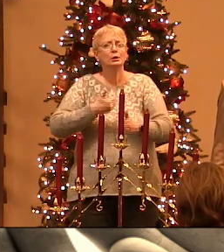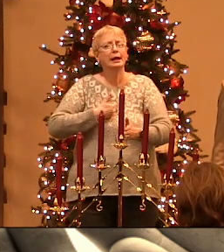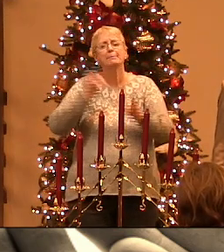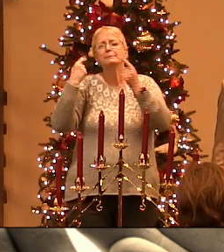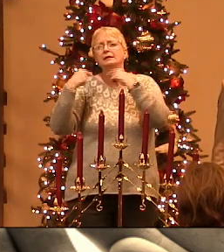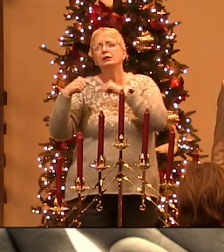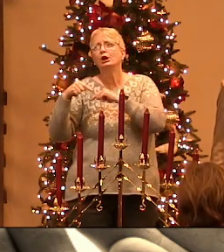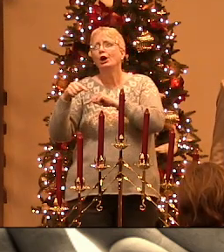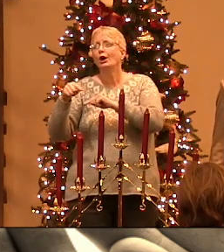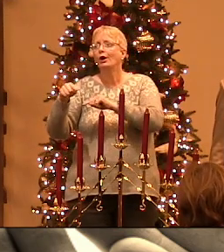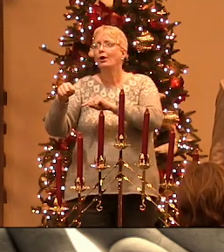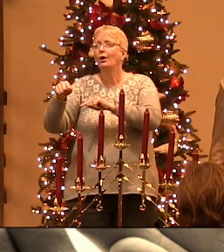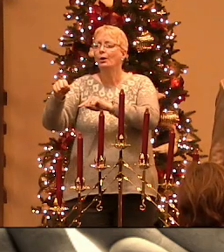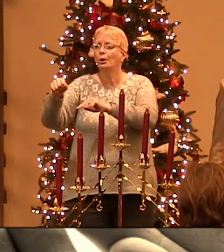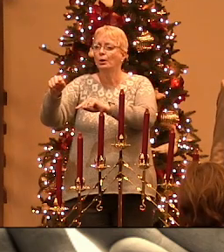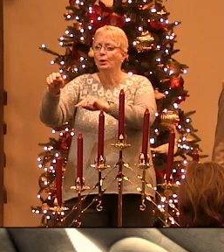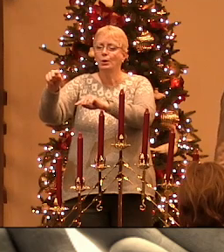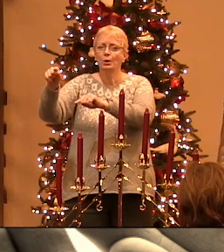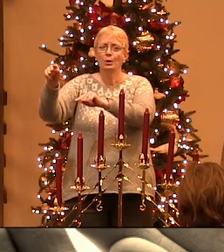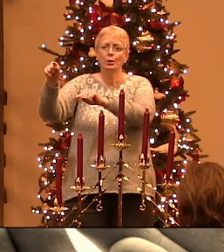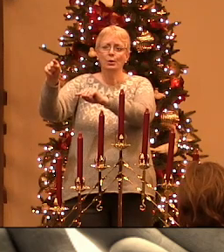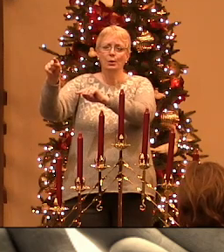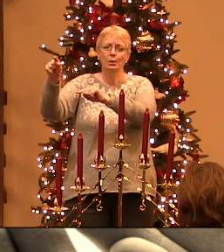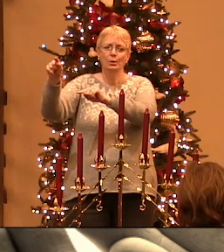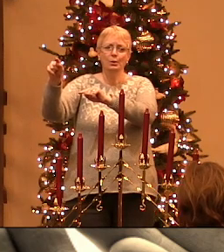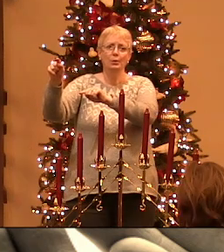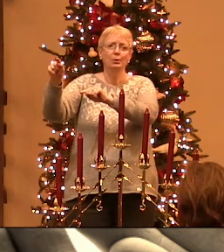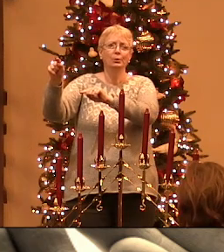Never let me go.